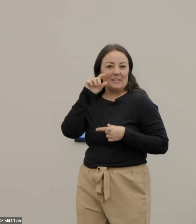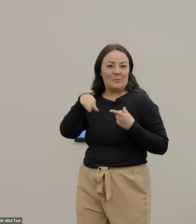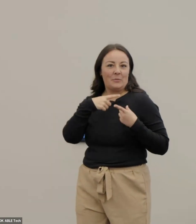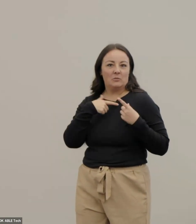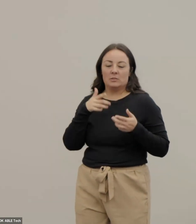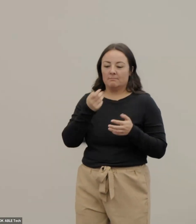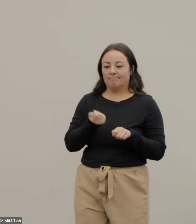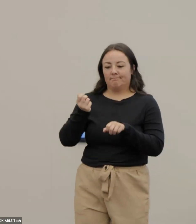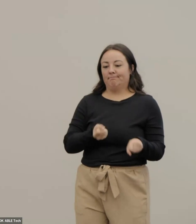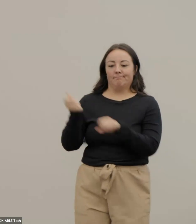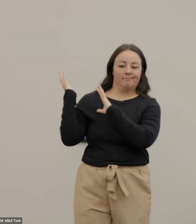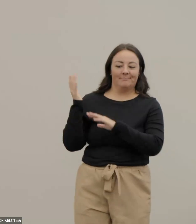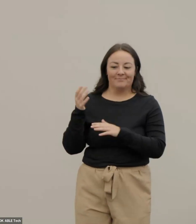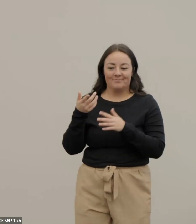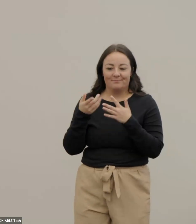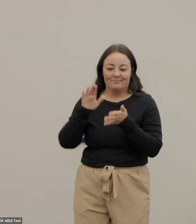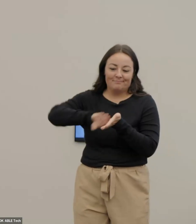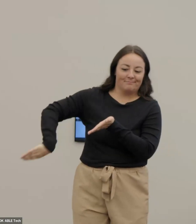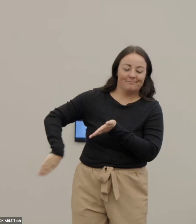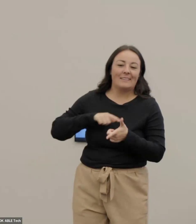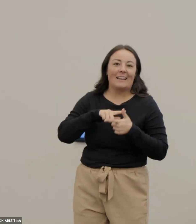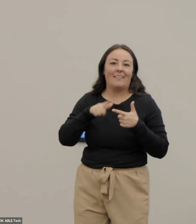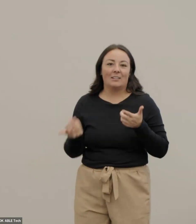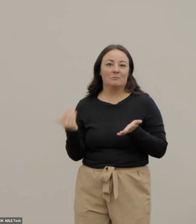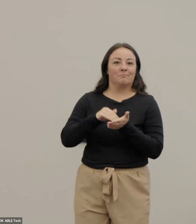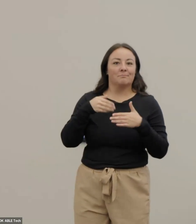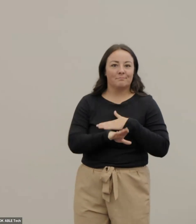it. Try this again.